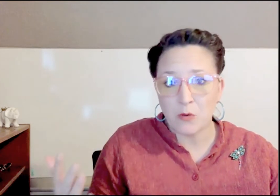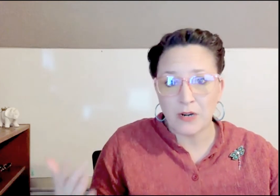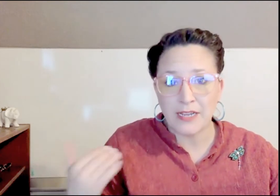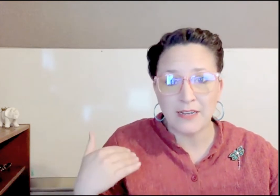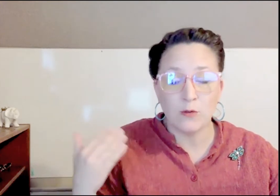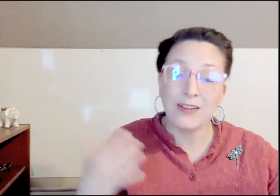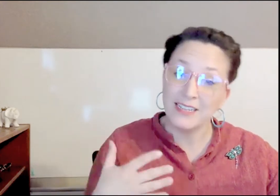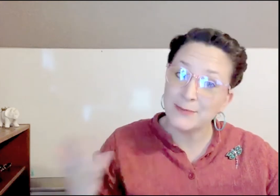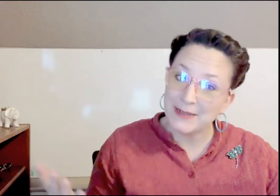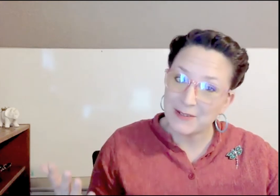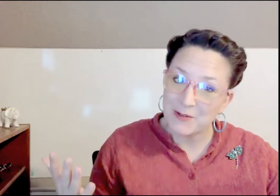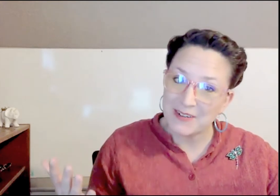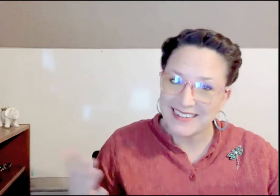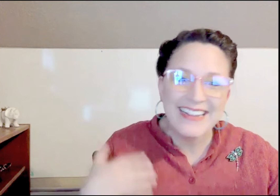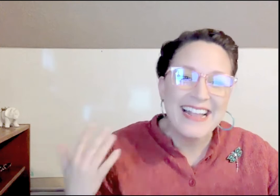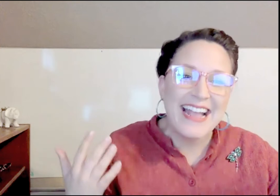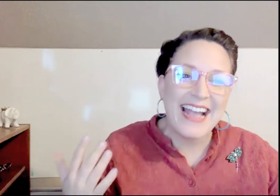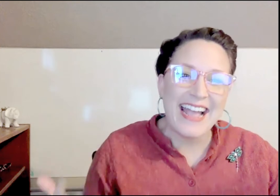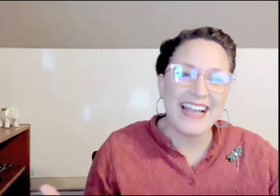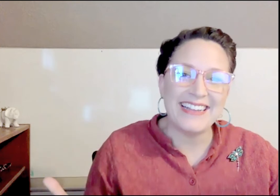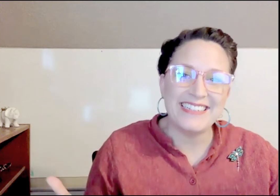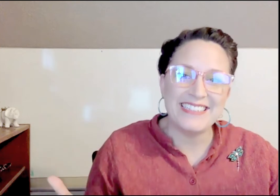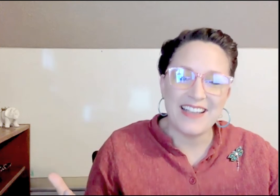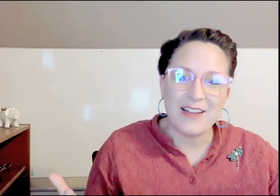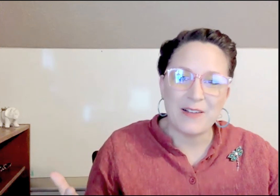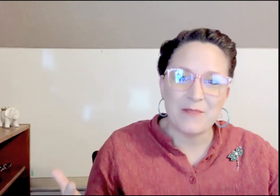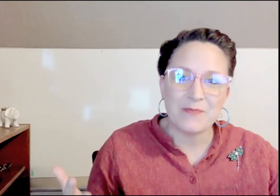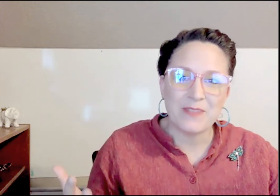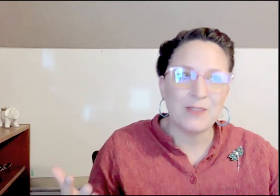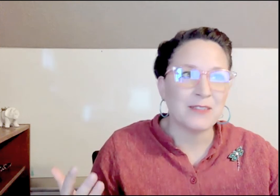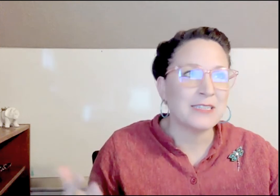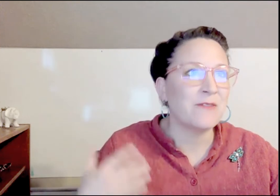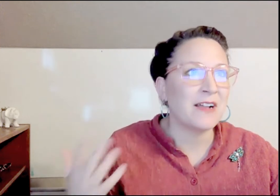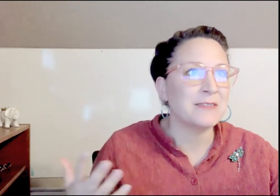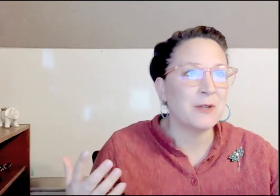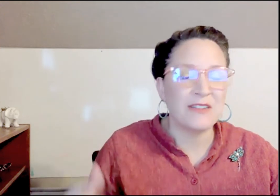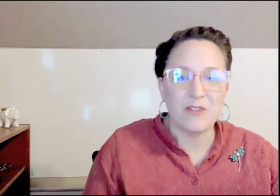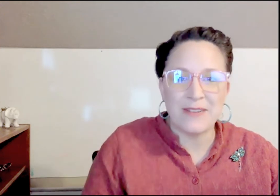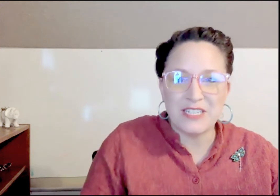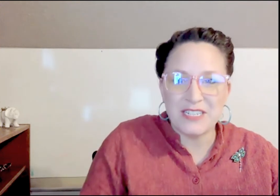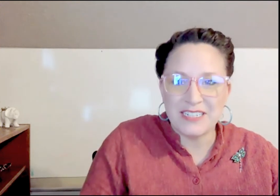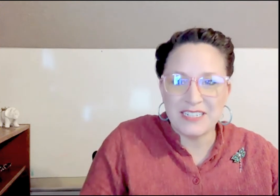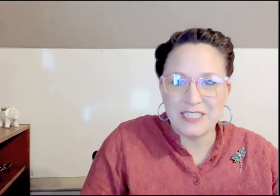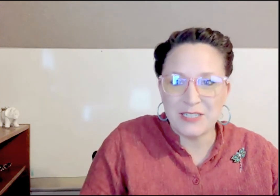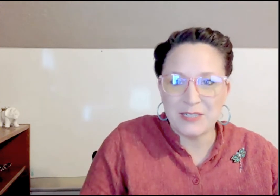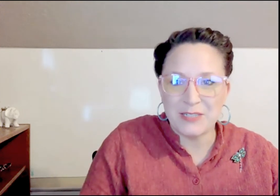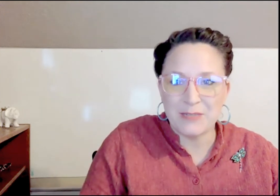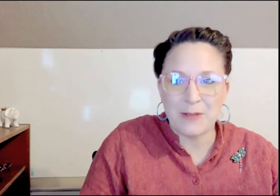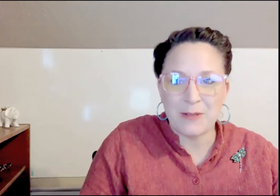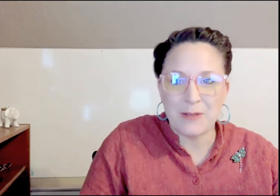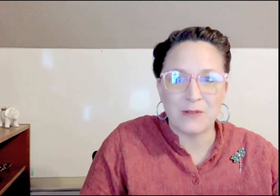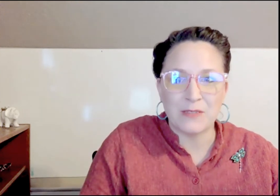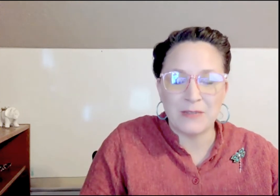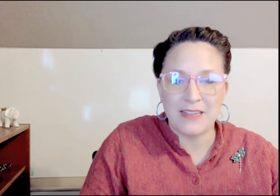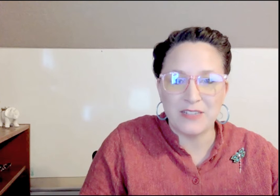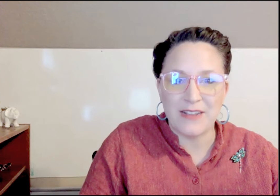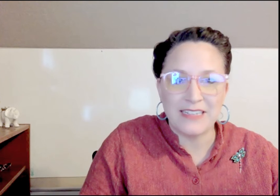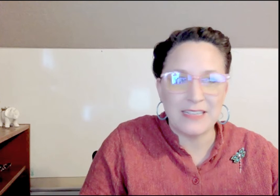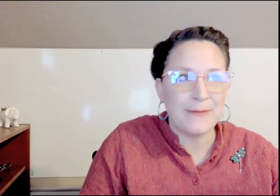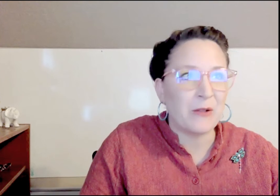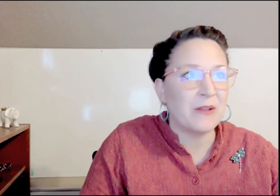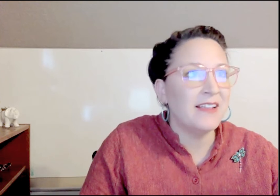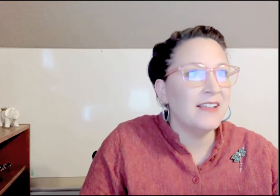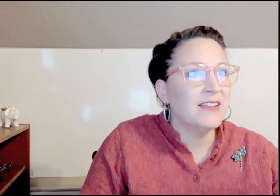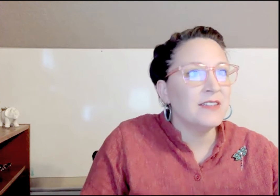will be recorded or is being recorded. And looks like we've got some good information exchange as well for folks that would like